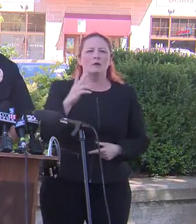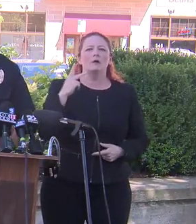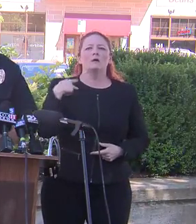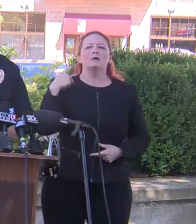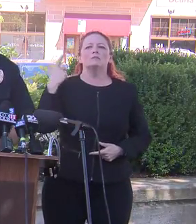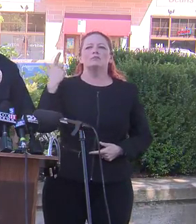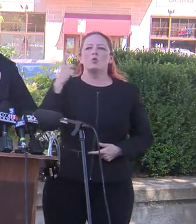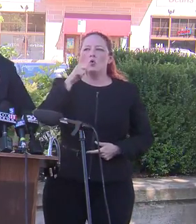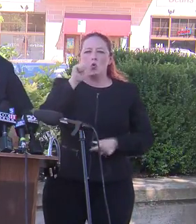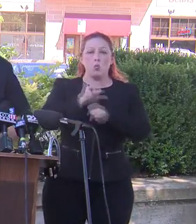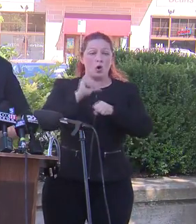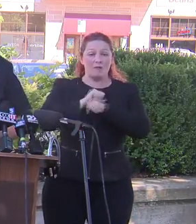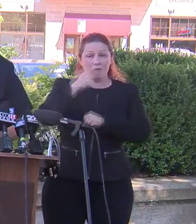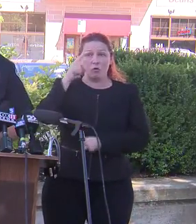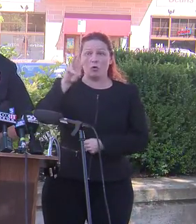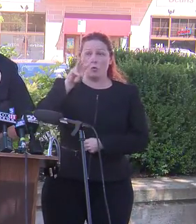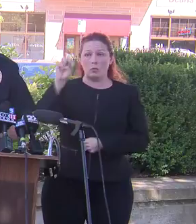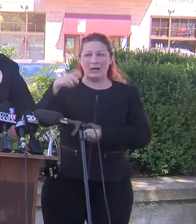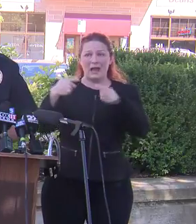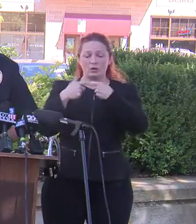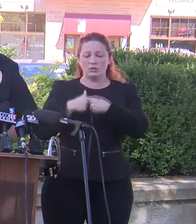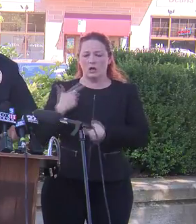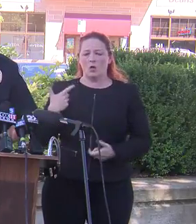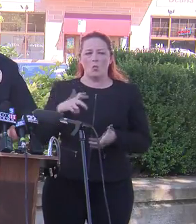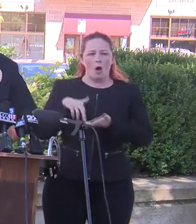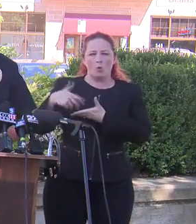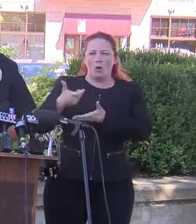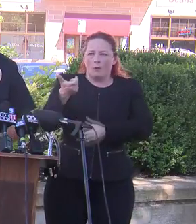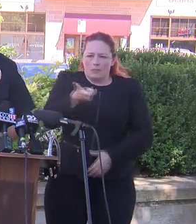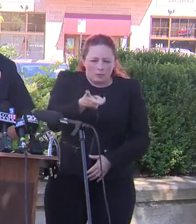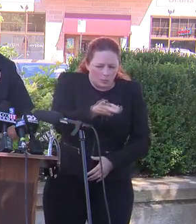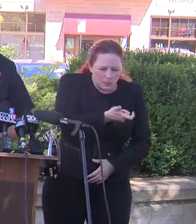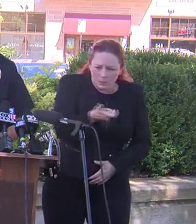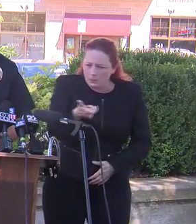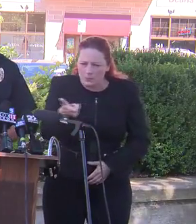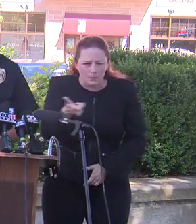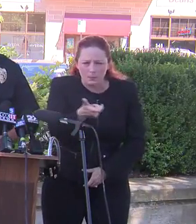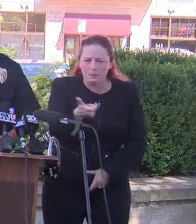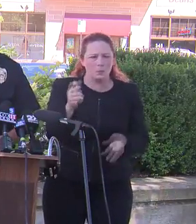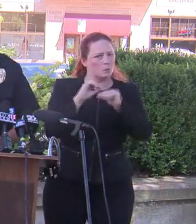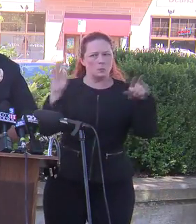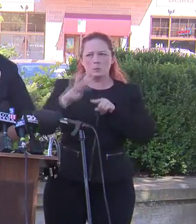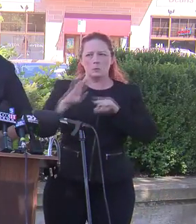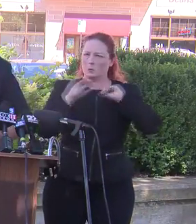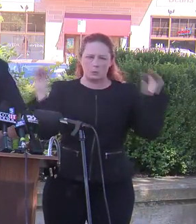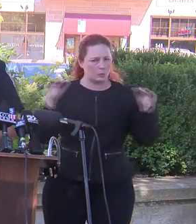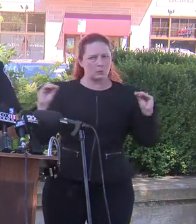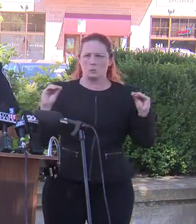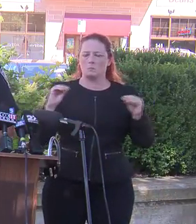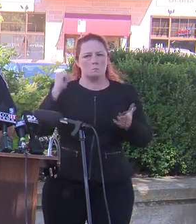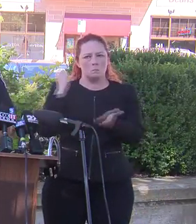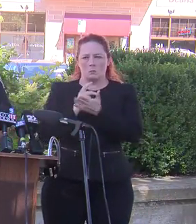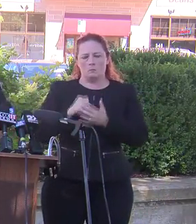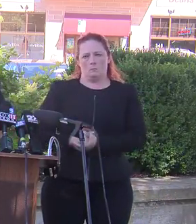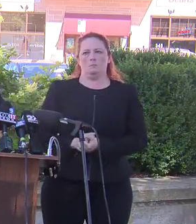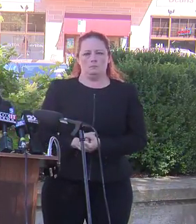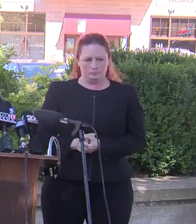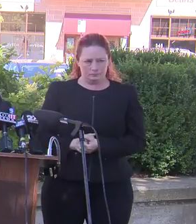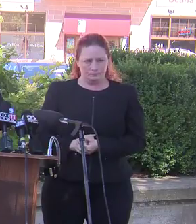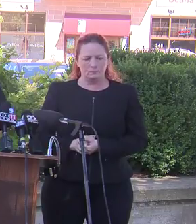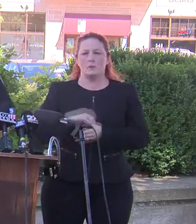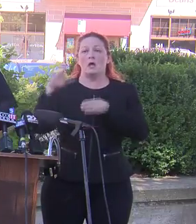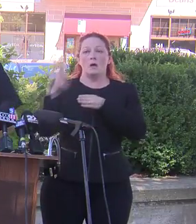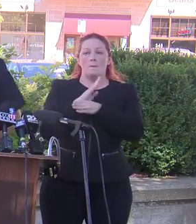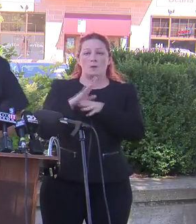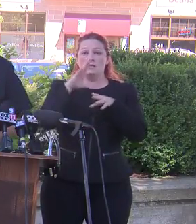over the weekend on that outside that secured zone. Business owners and residents are still able to request to